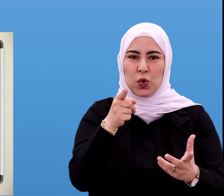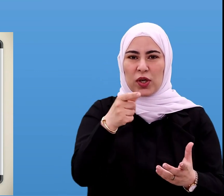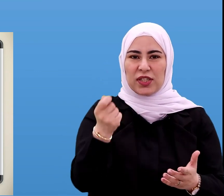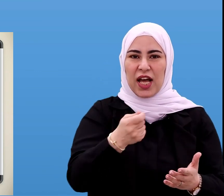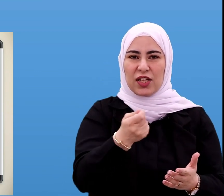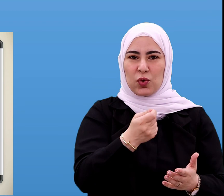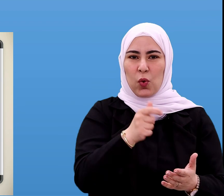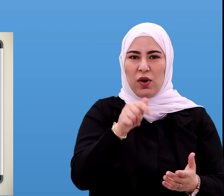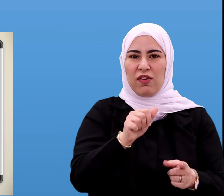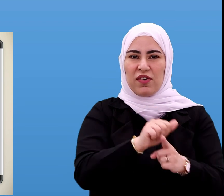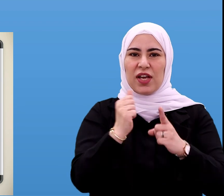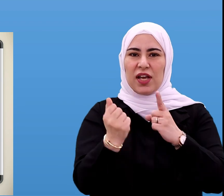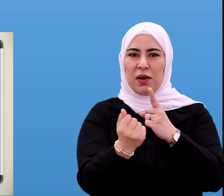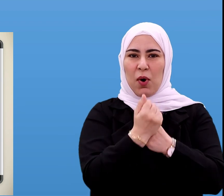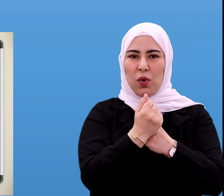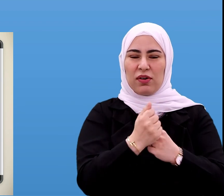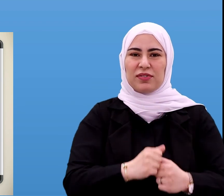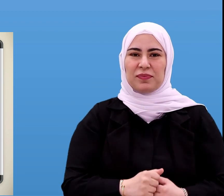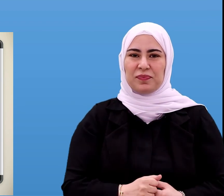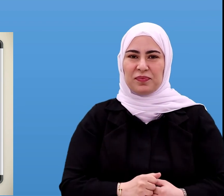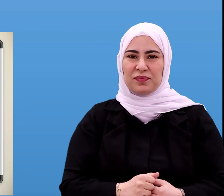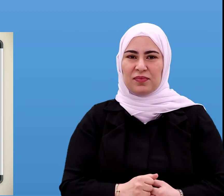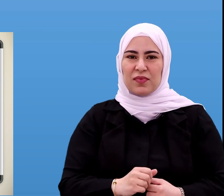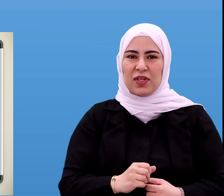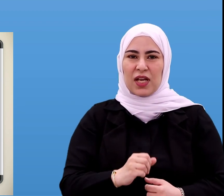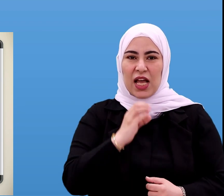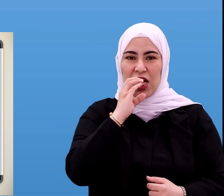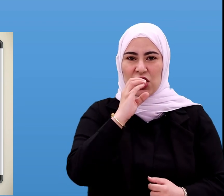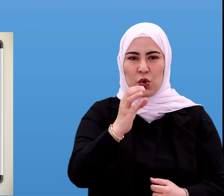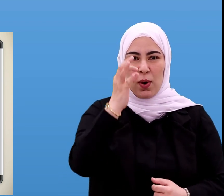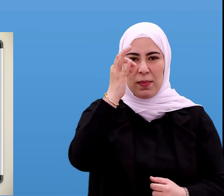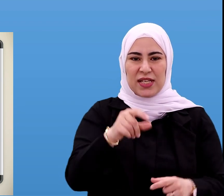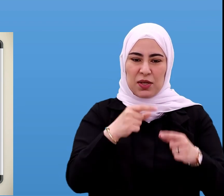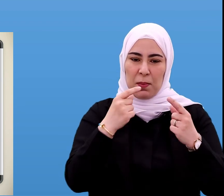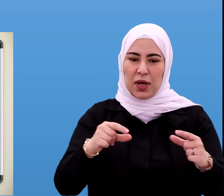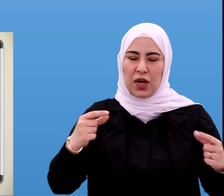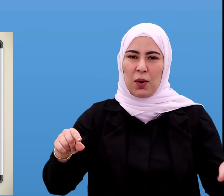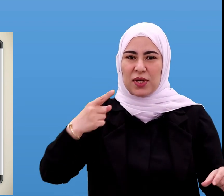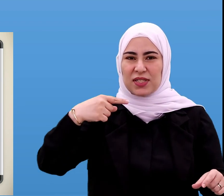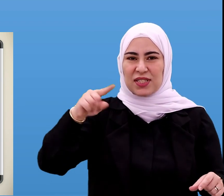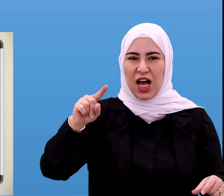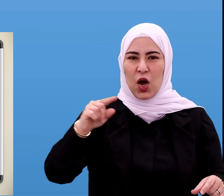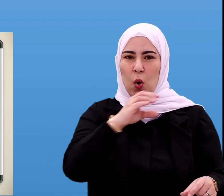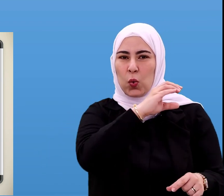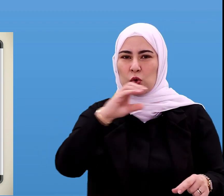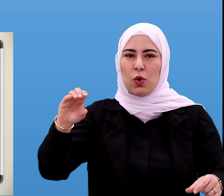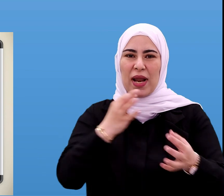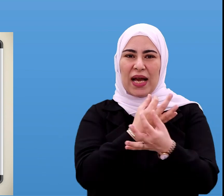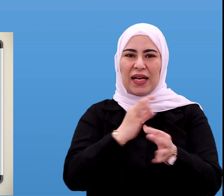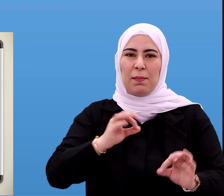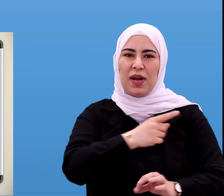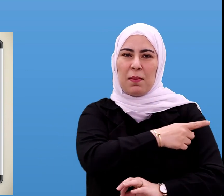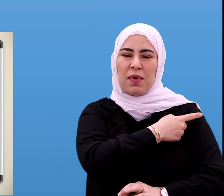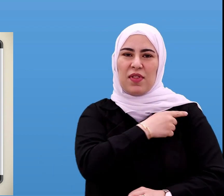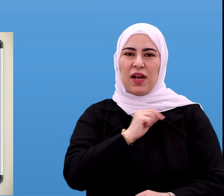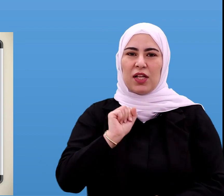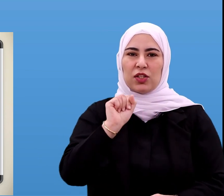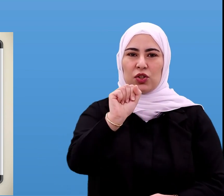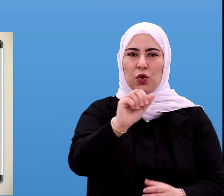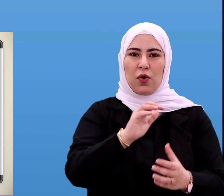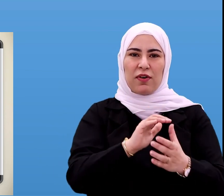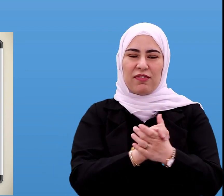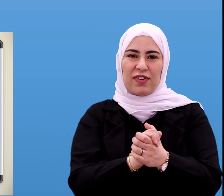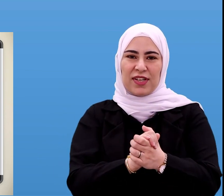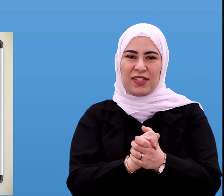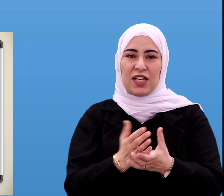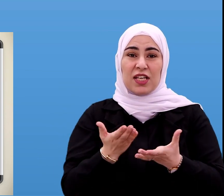this situation. And your answer should be in a full grammatical sentence. For example, your friend